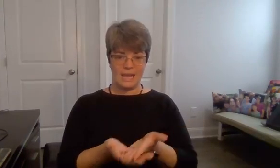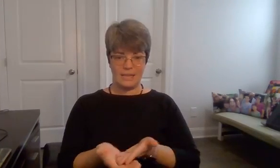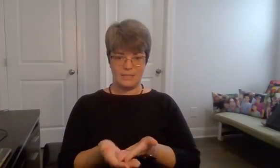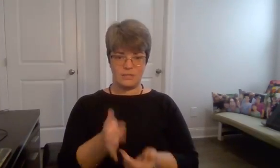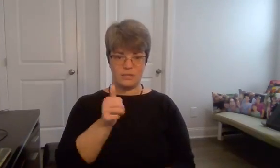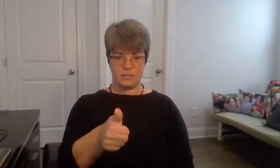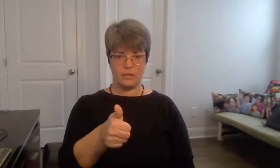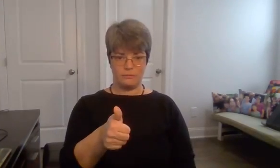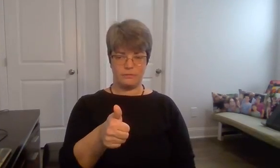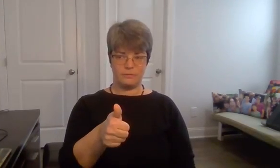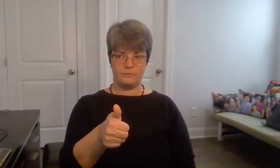hands to yourself,